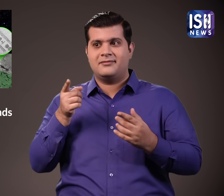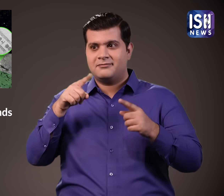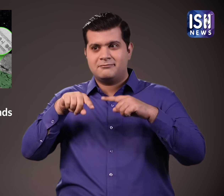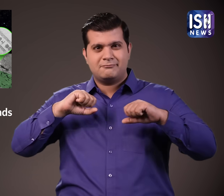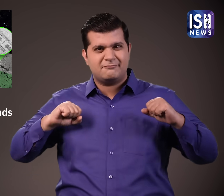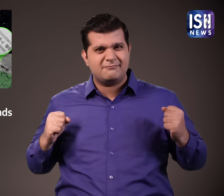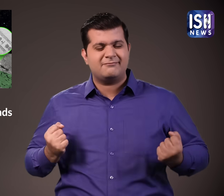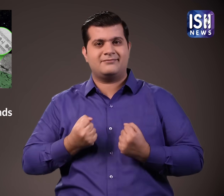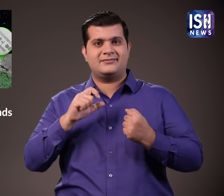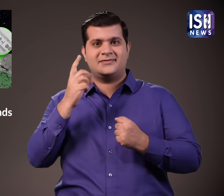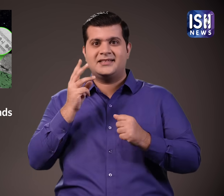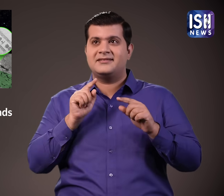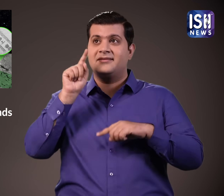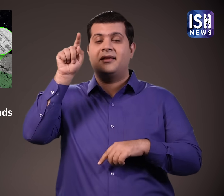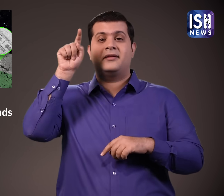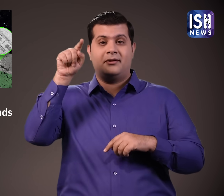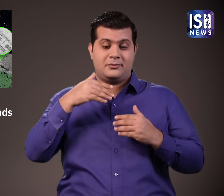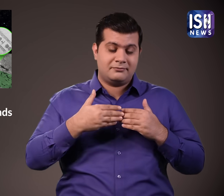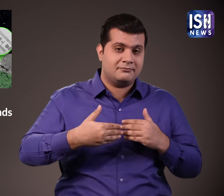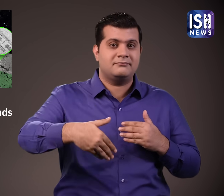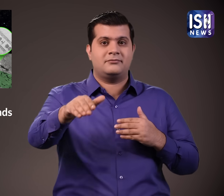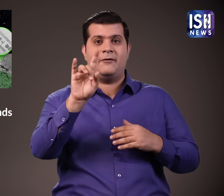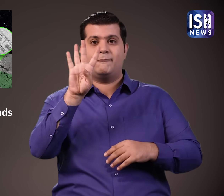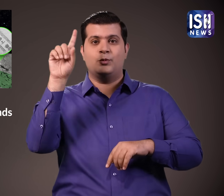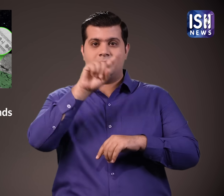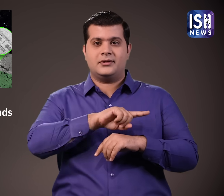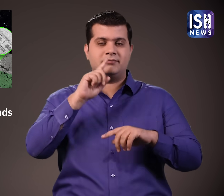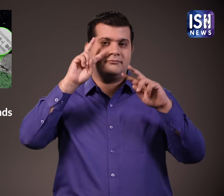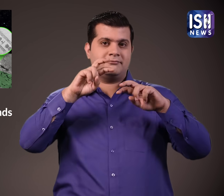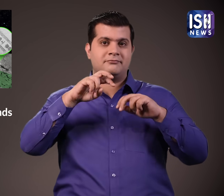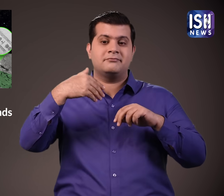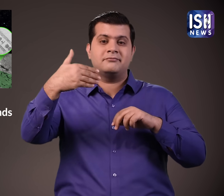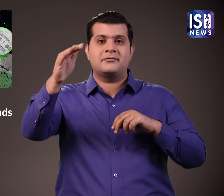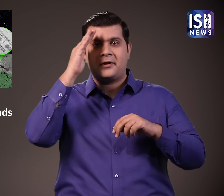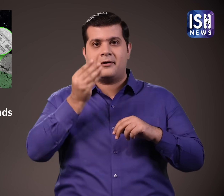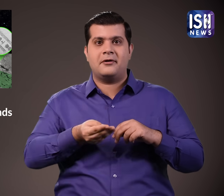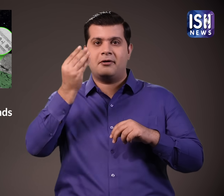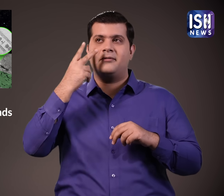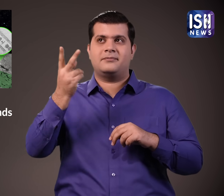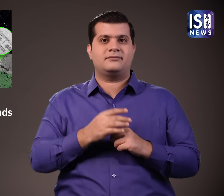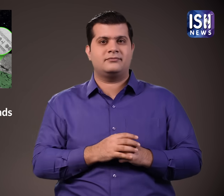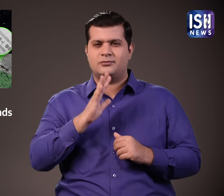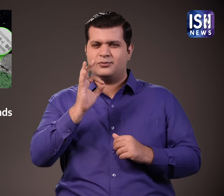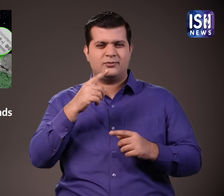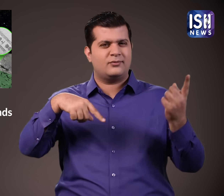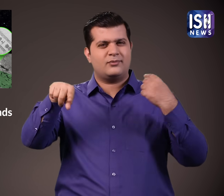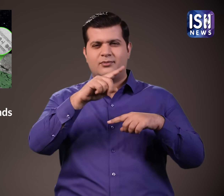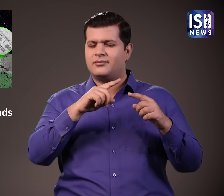They have worked so hard and will continue to do so for the next 14 days. Let's wait for more updates. Truly this is an